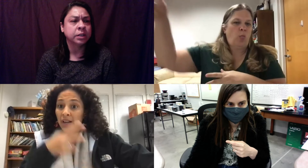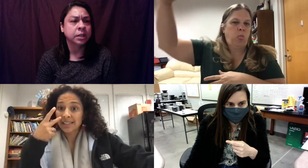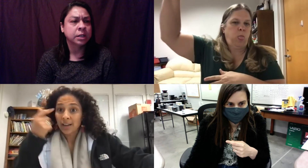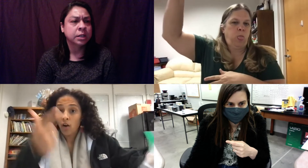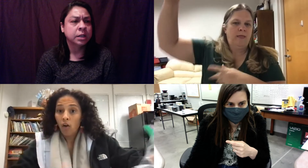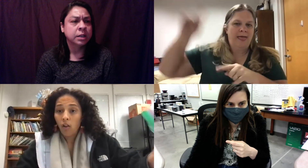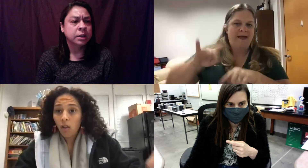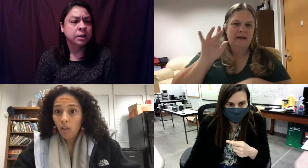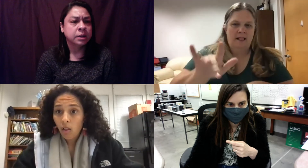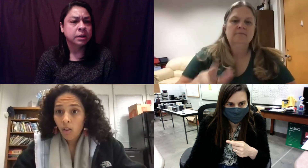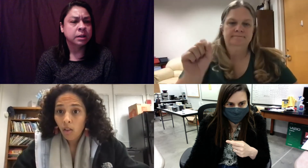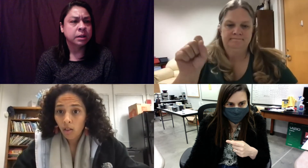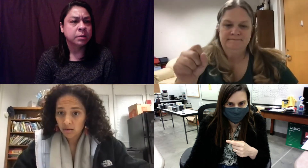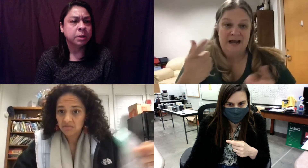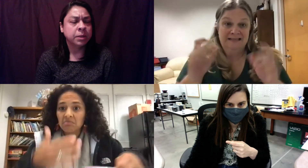V97.